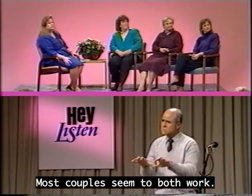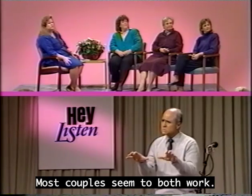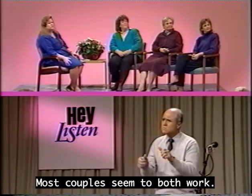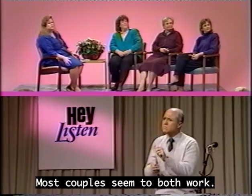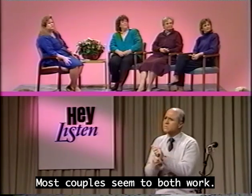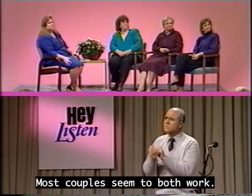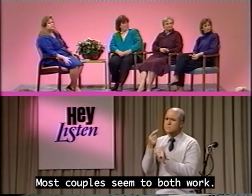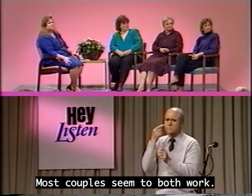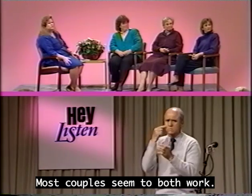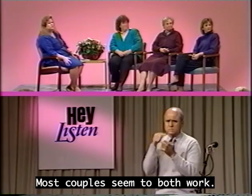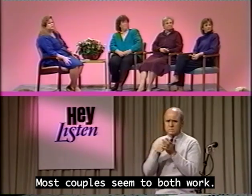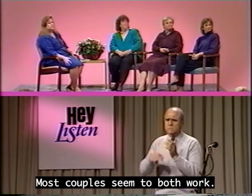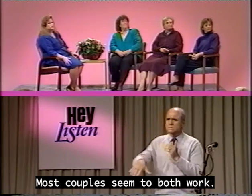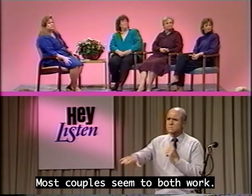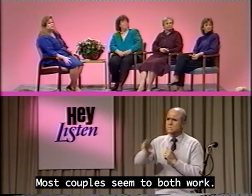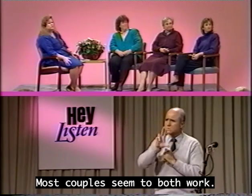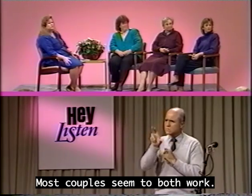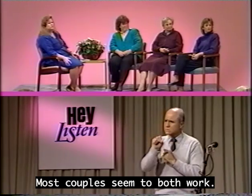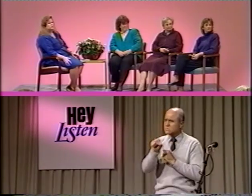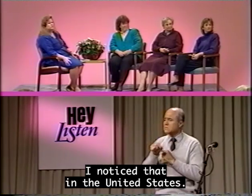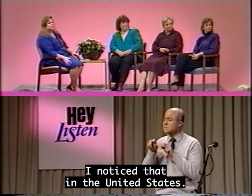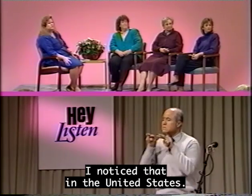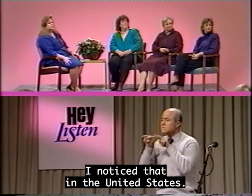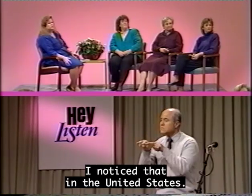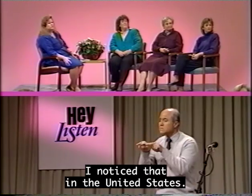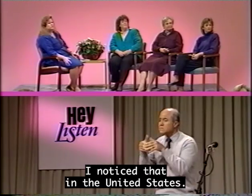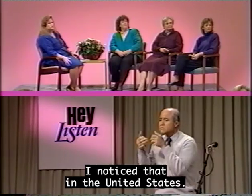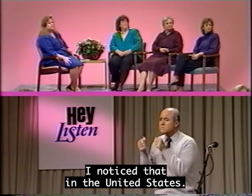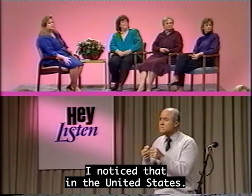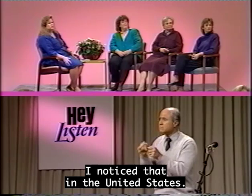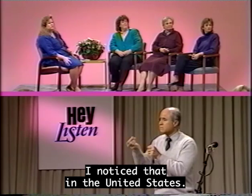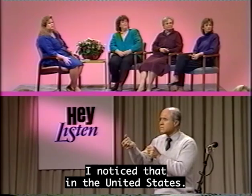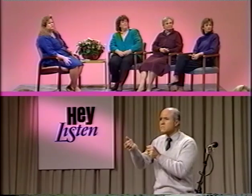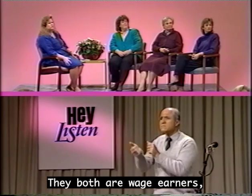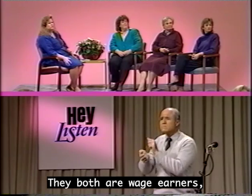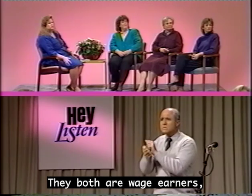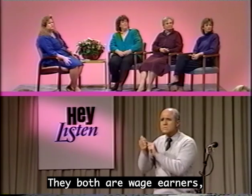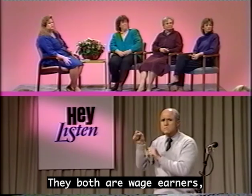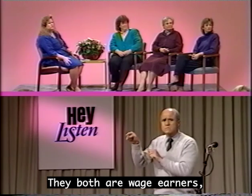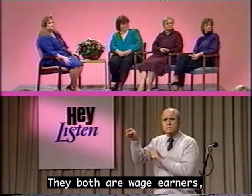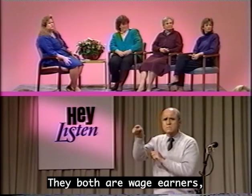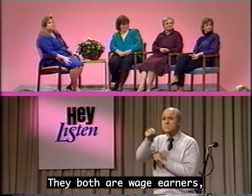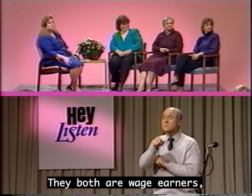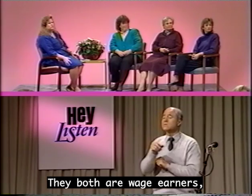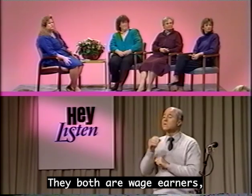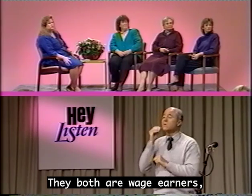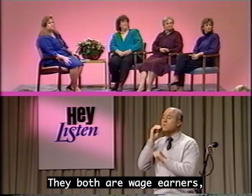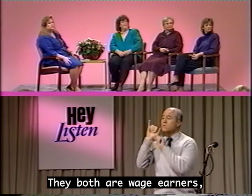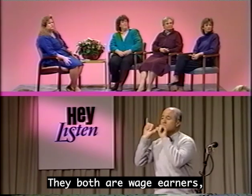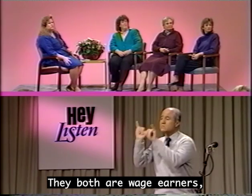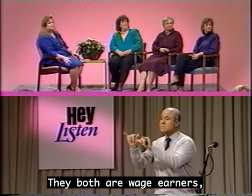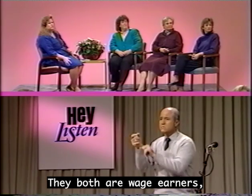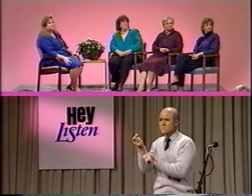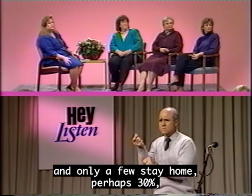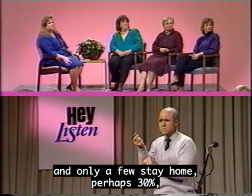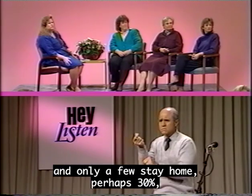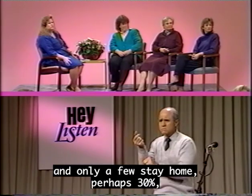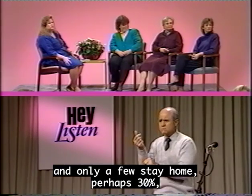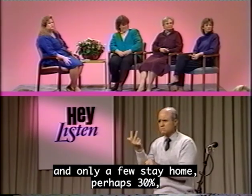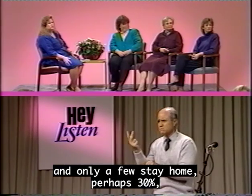Most couples seem to both work. I noticed that in the United States. They both are wage earners. And